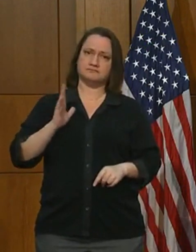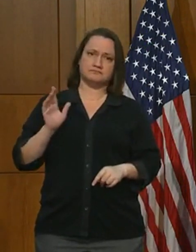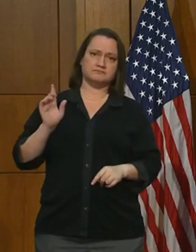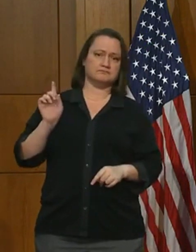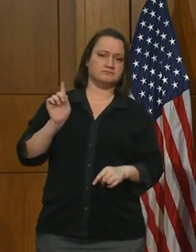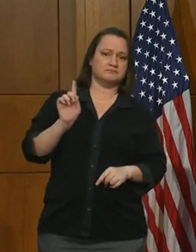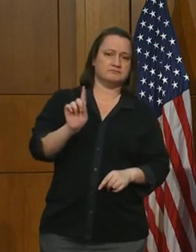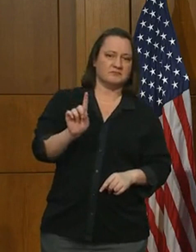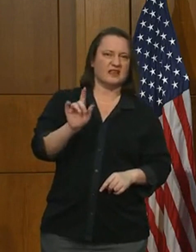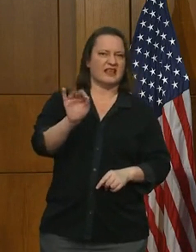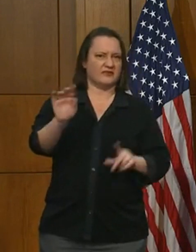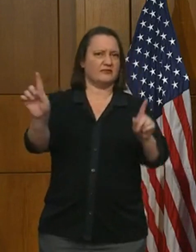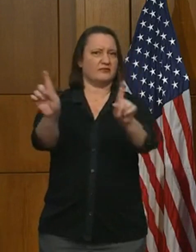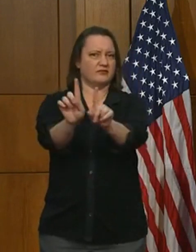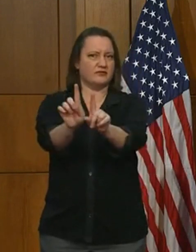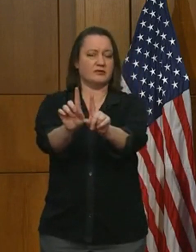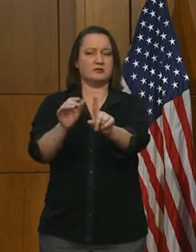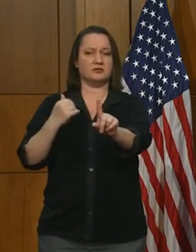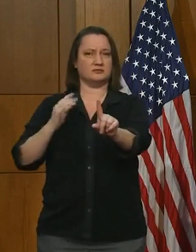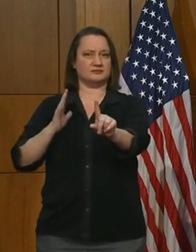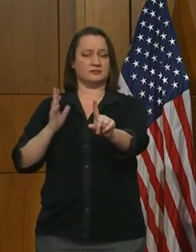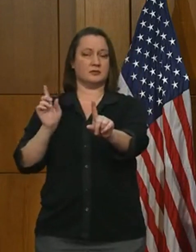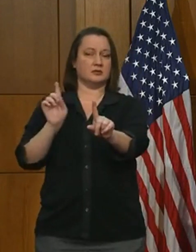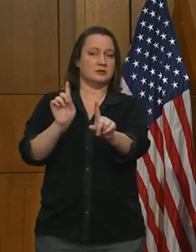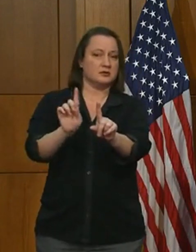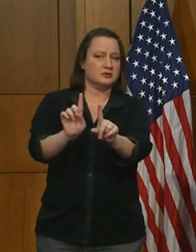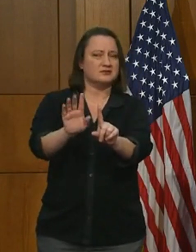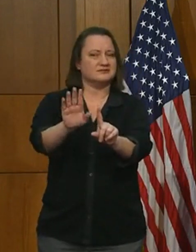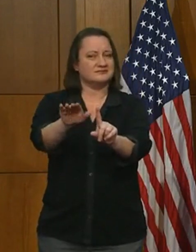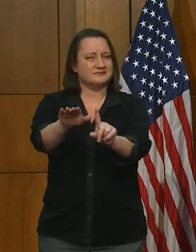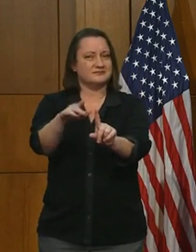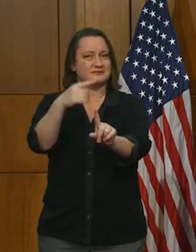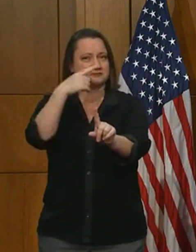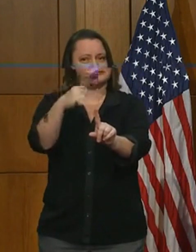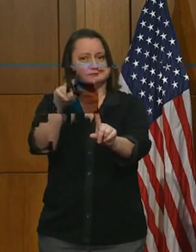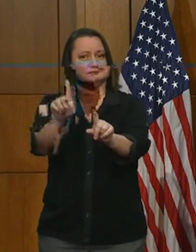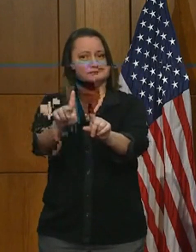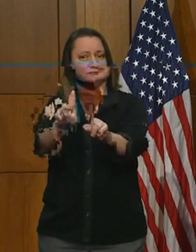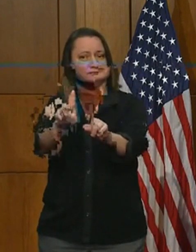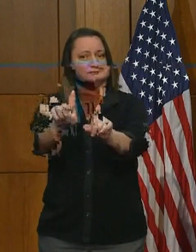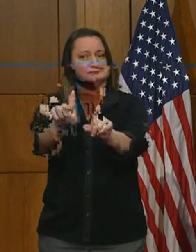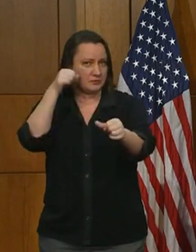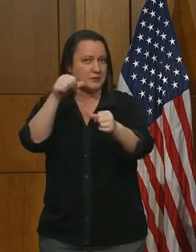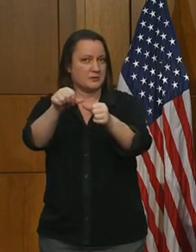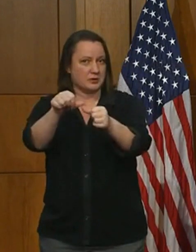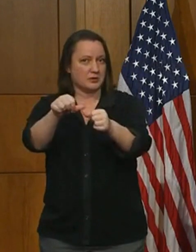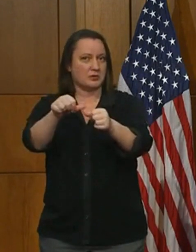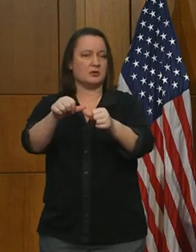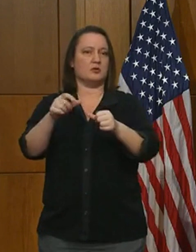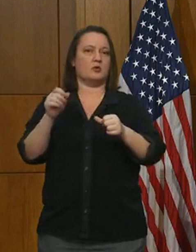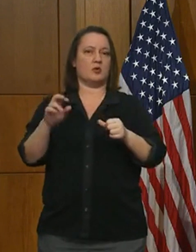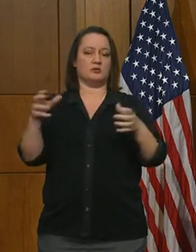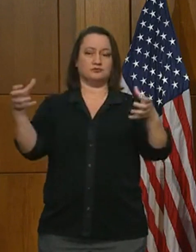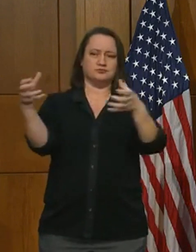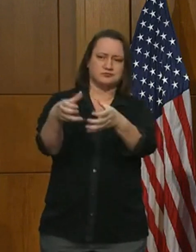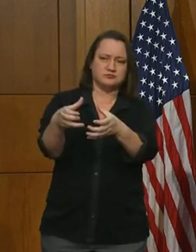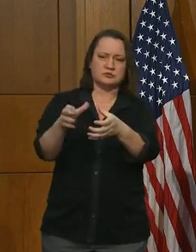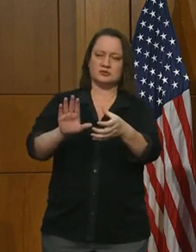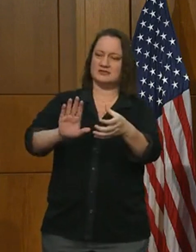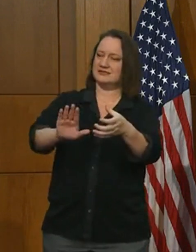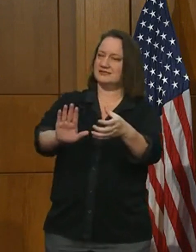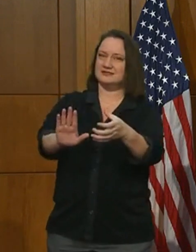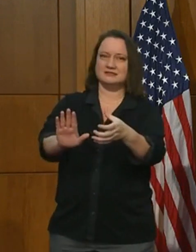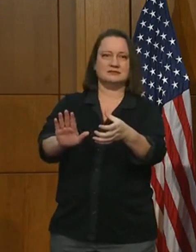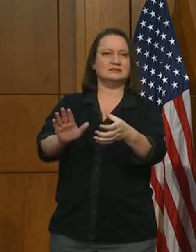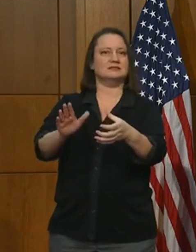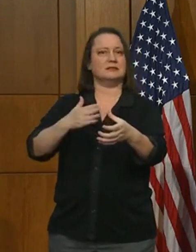maybe, just relocate or don't congregate. We're going to make sure that surfaces are cleaned. We're going to encourage people